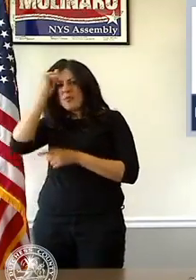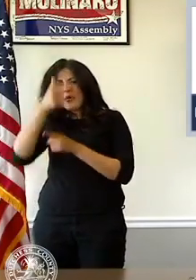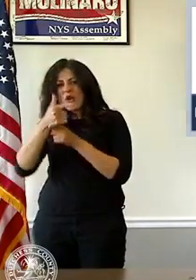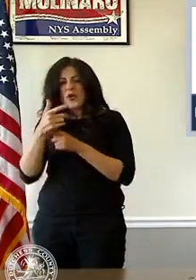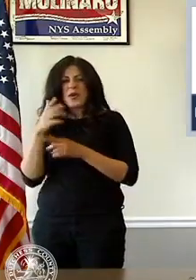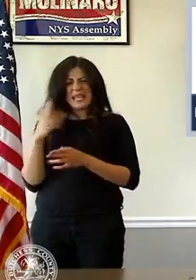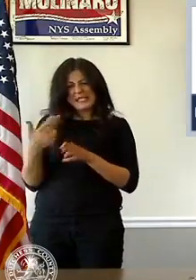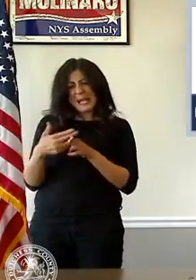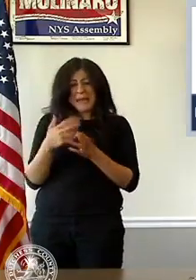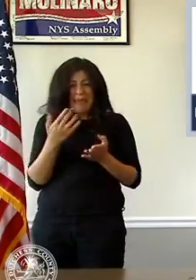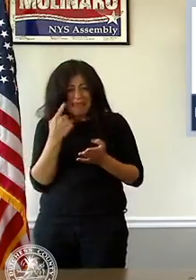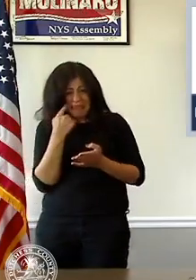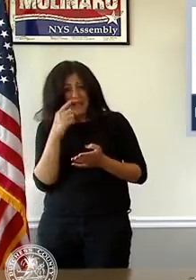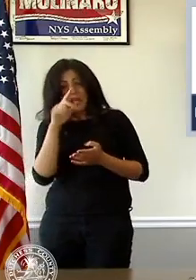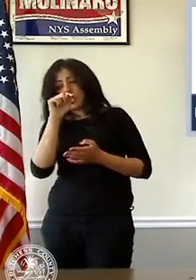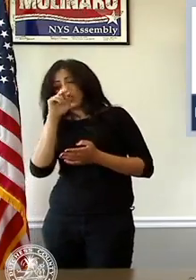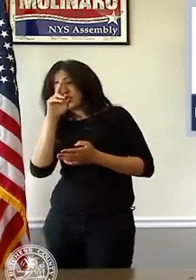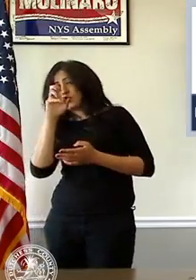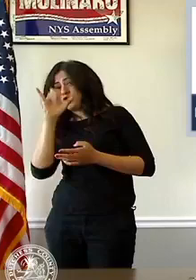may be Troy, I think it was.